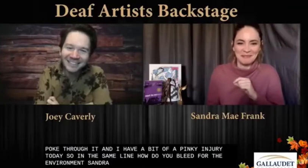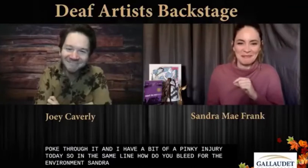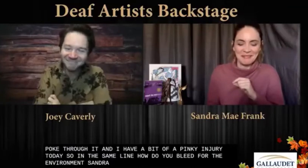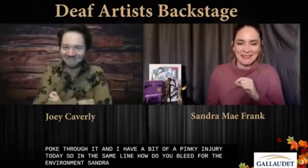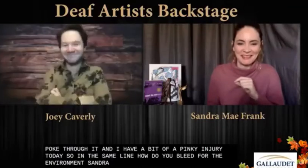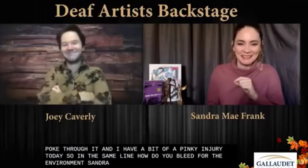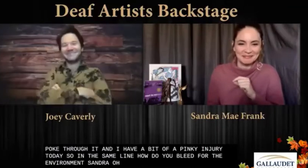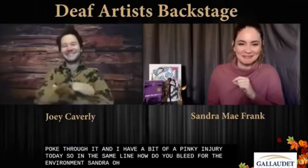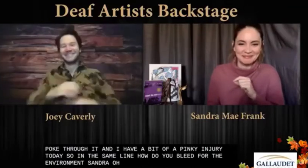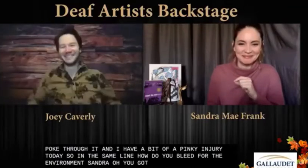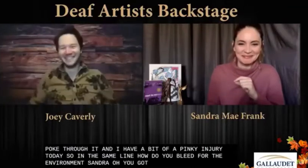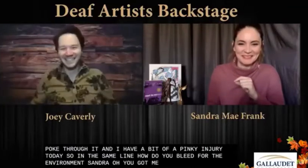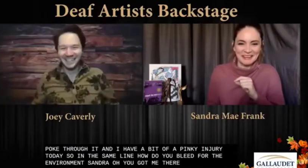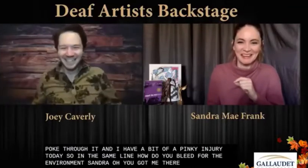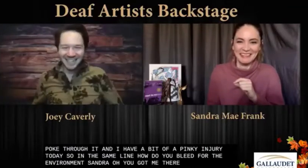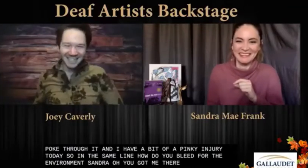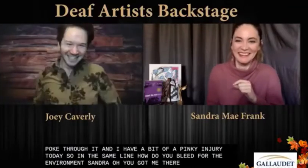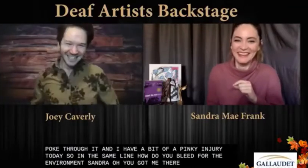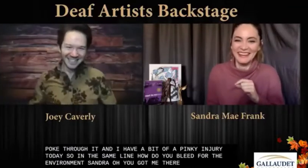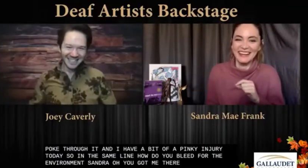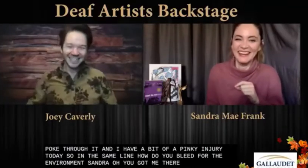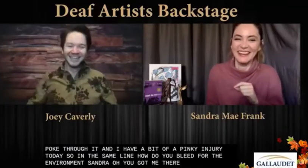oh you got me there